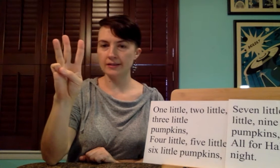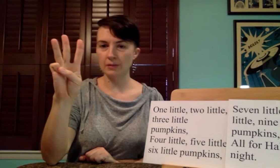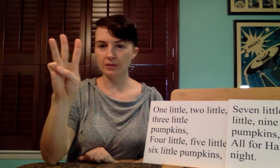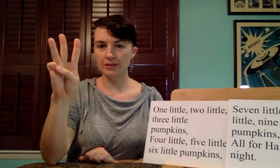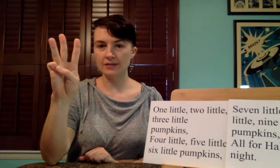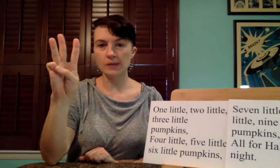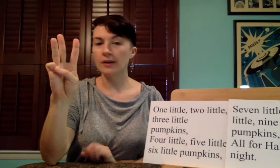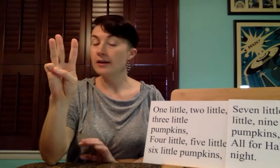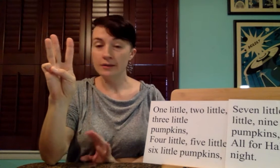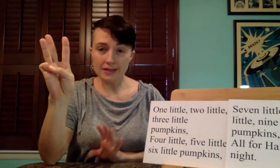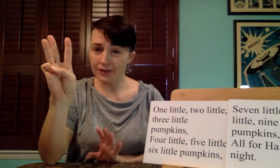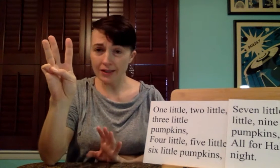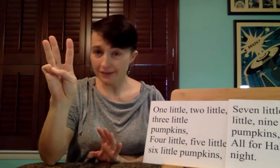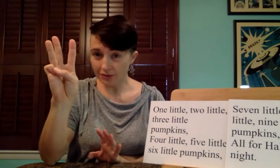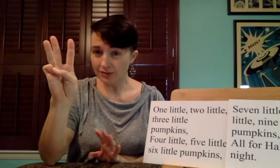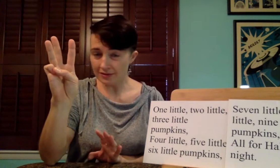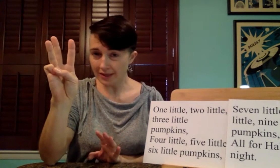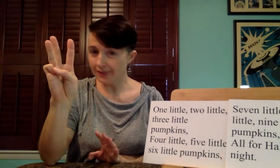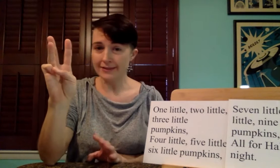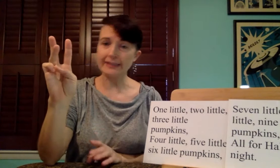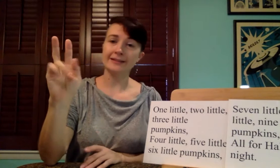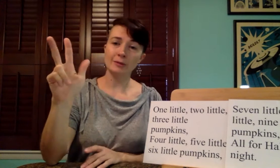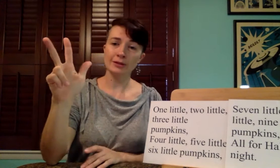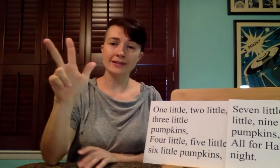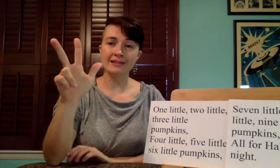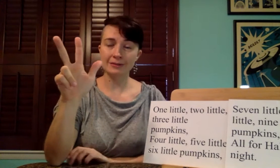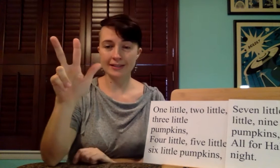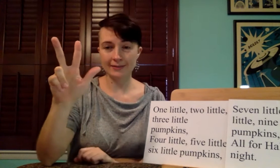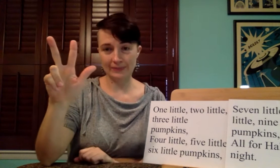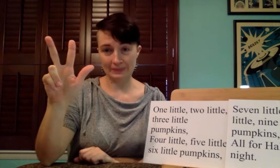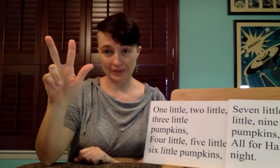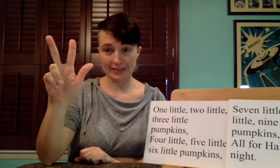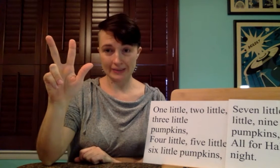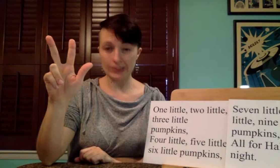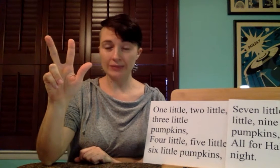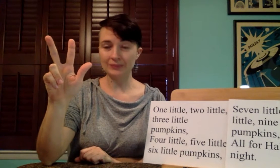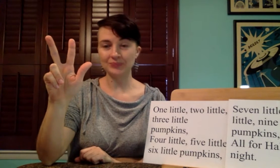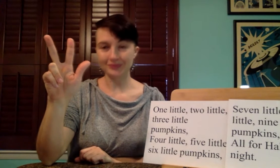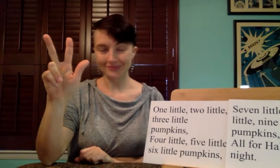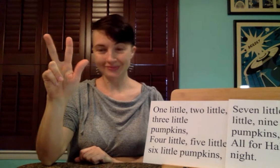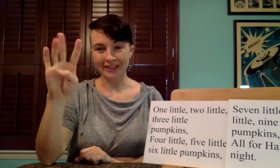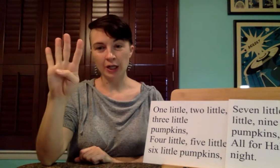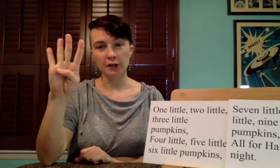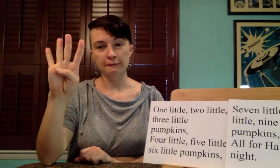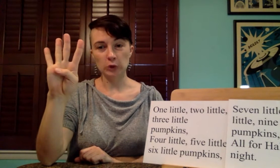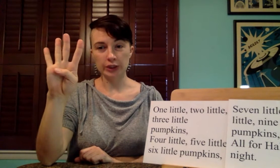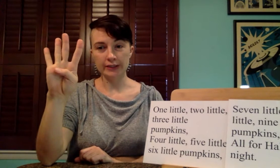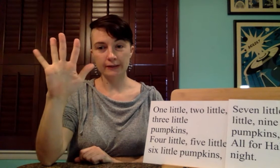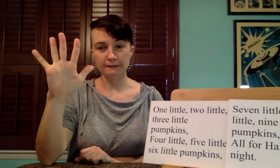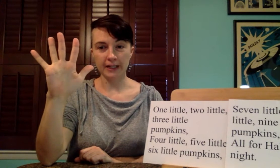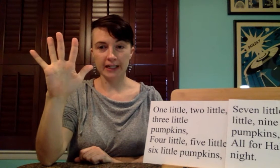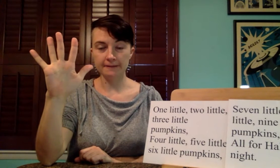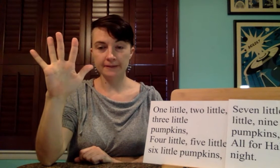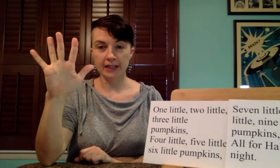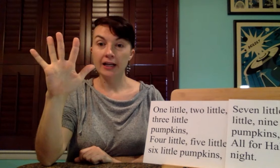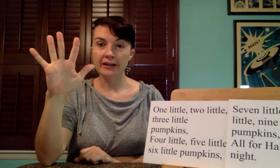number 3 this way. That's fine. You can do that. Technically, in American Sign Language, this is 3, 4, 5. Now,